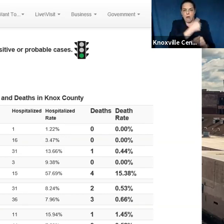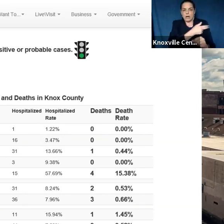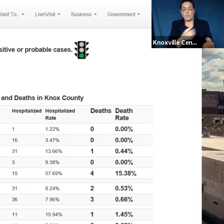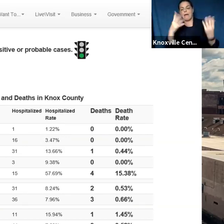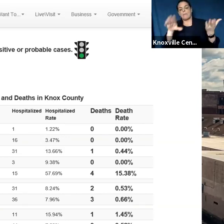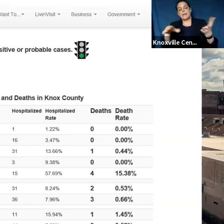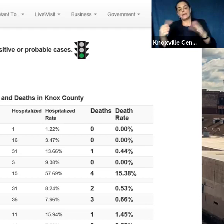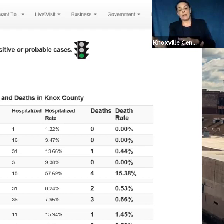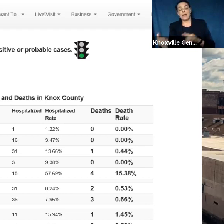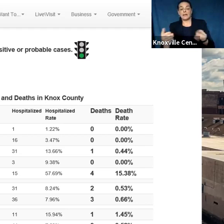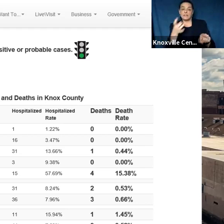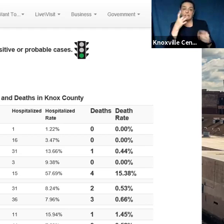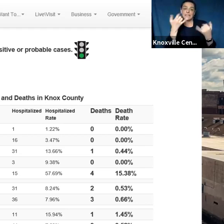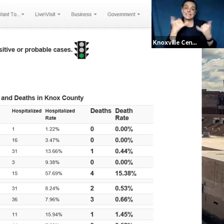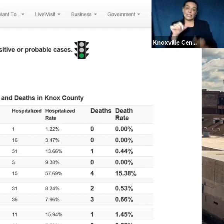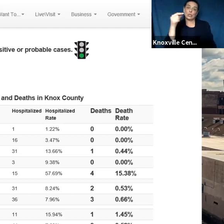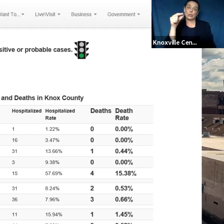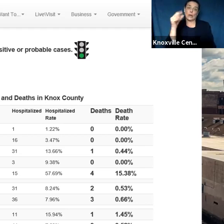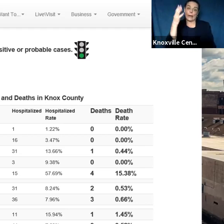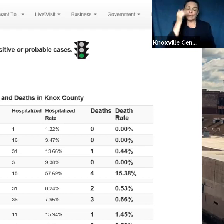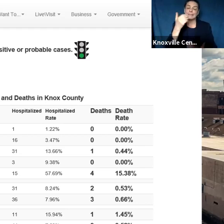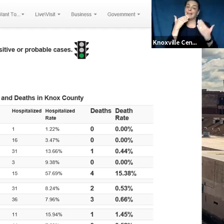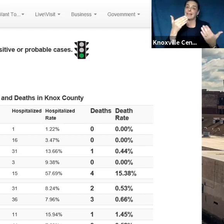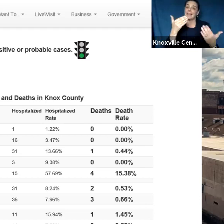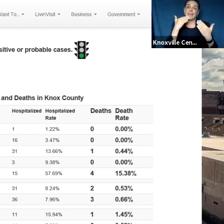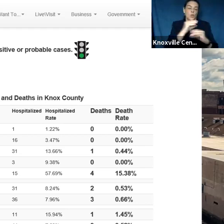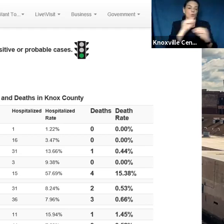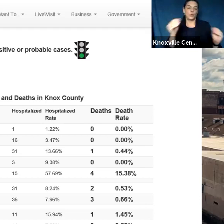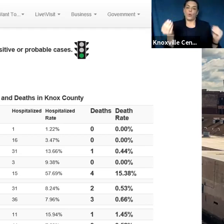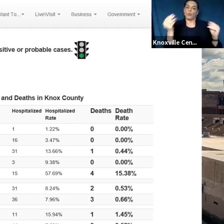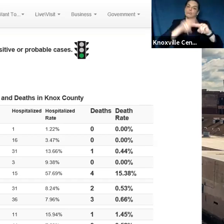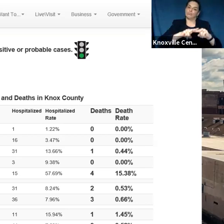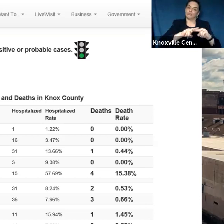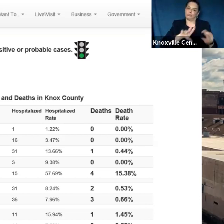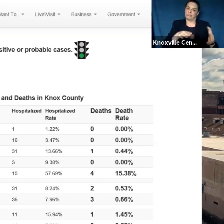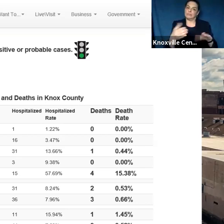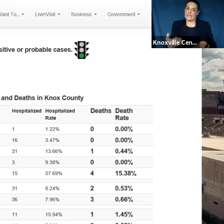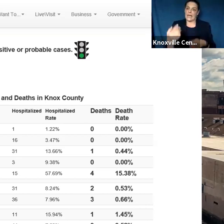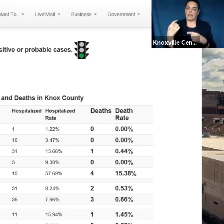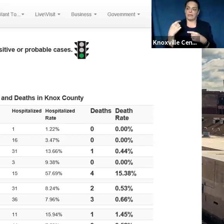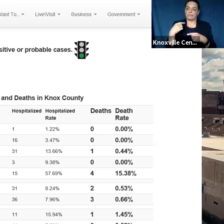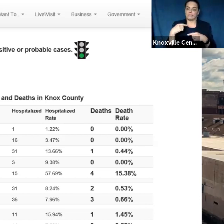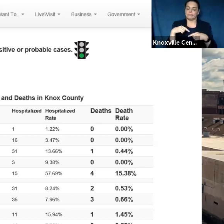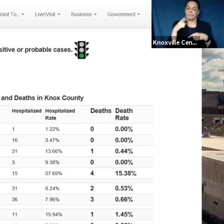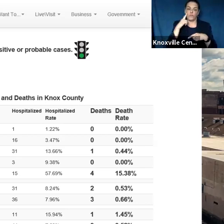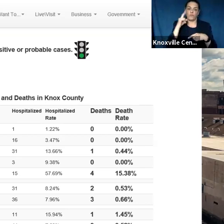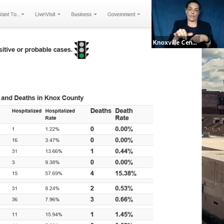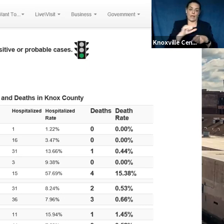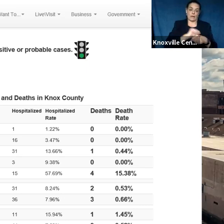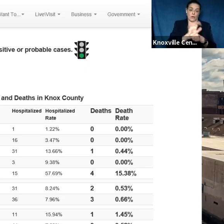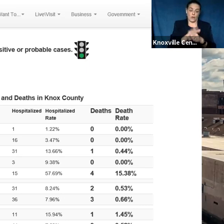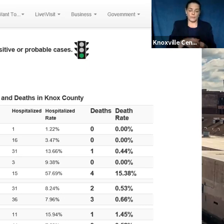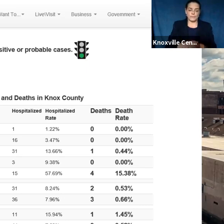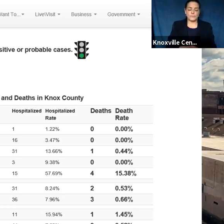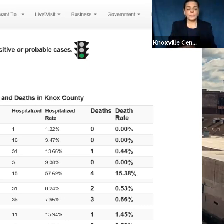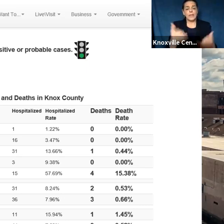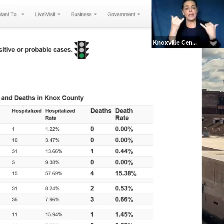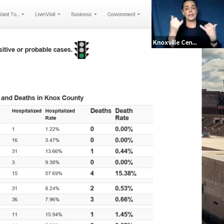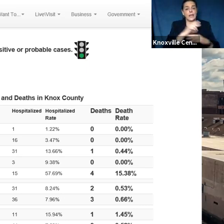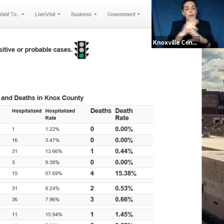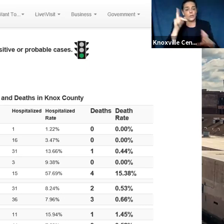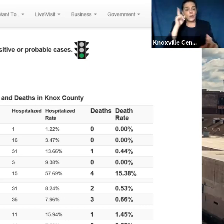benchmark remains green because we thankfully have not had an increase in deaths related to COVID-19. Now I'll open it up for